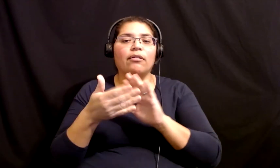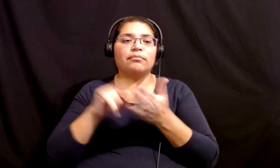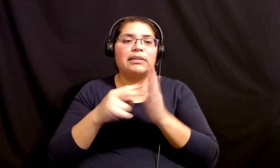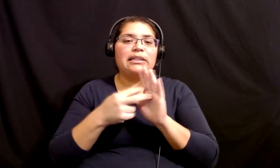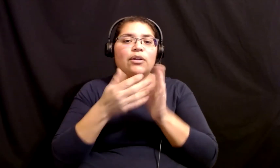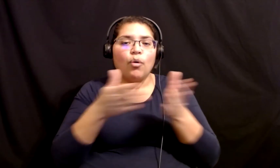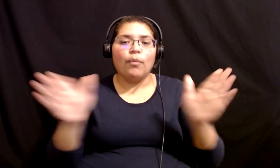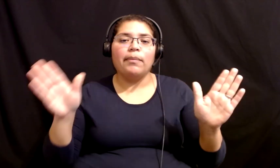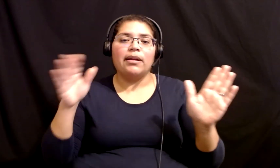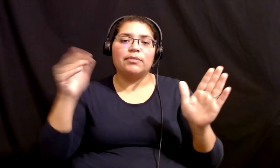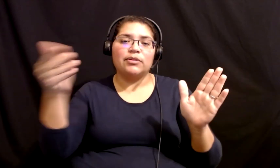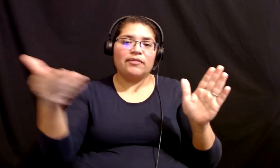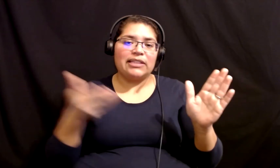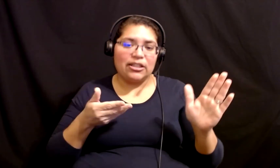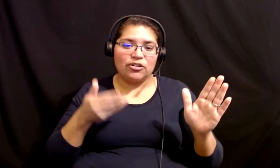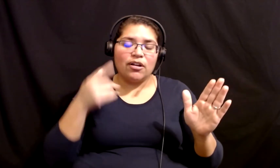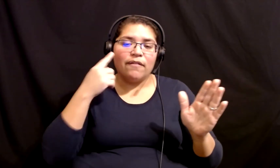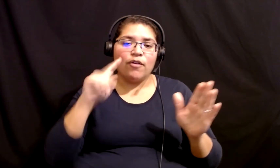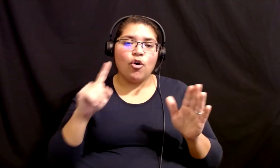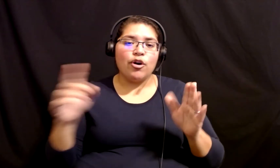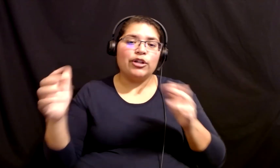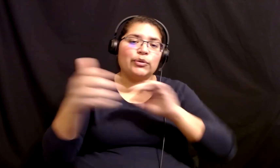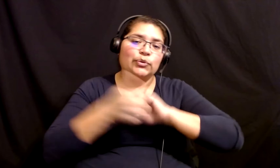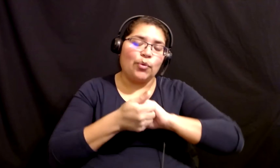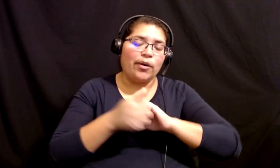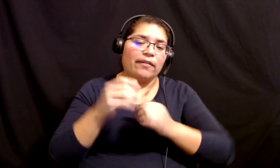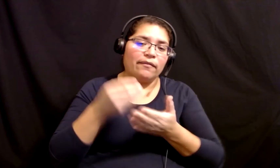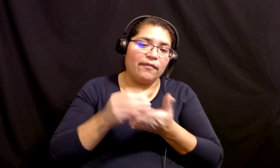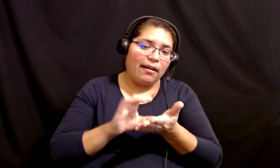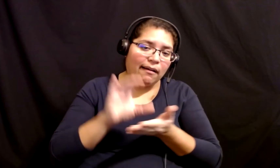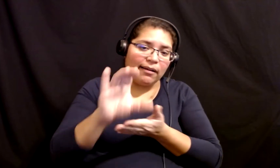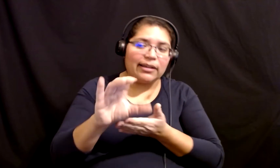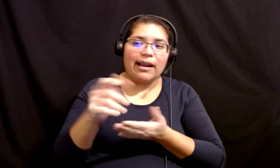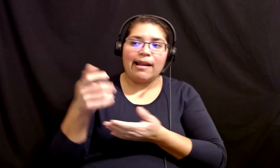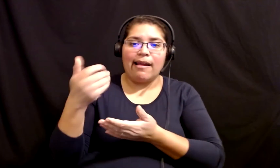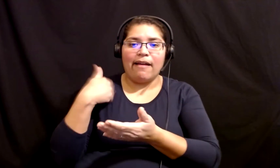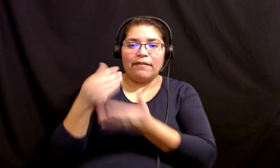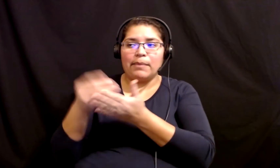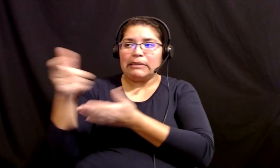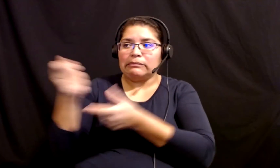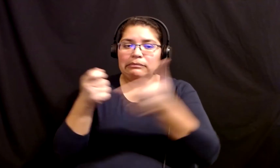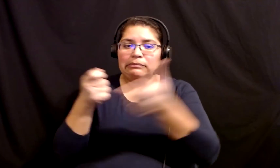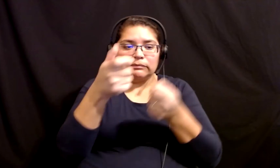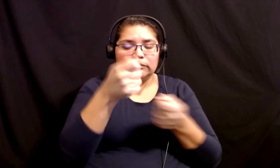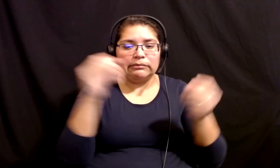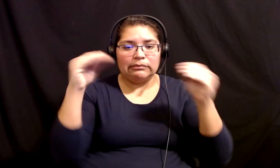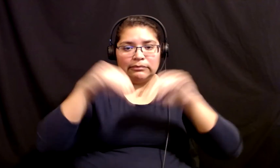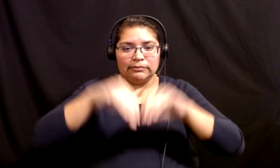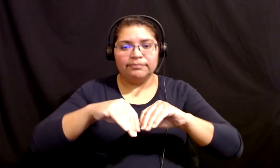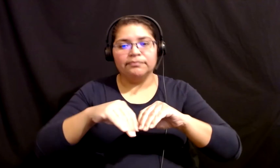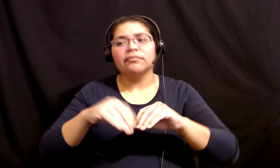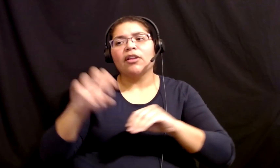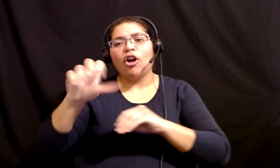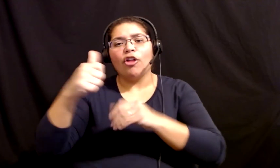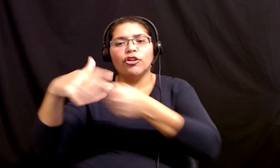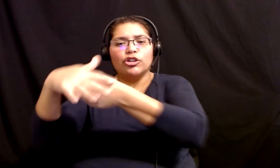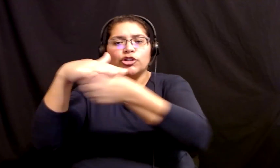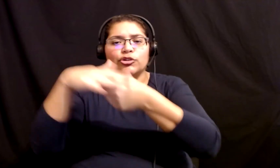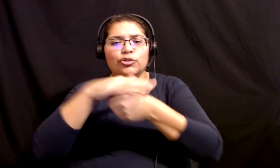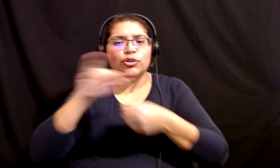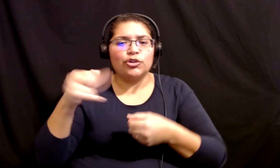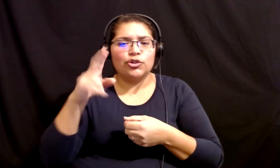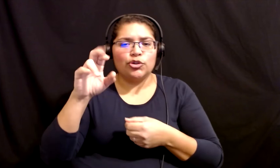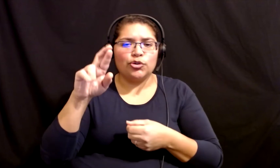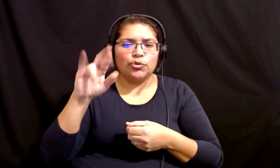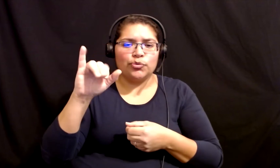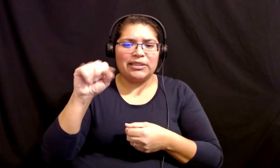to do joint projects and pool funds if there's interest there. And this could be with other jurisdictions as well. Well, Boulder,